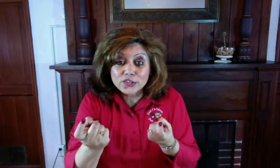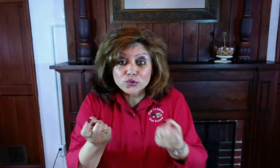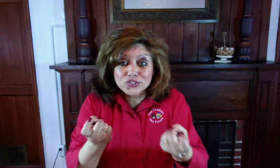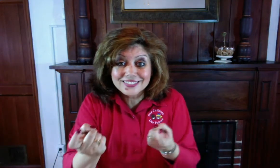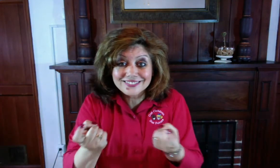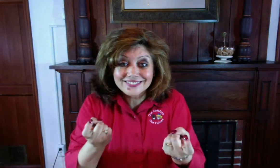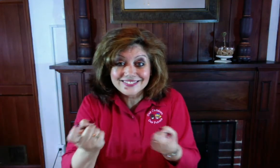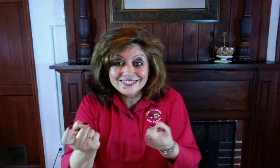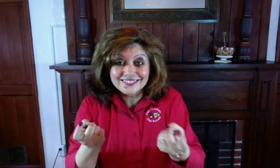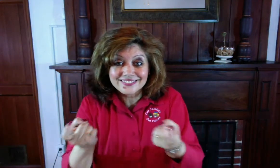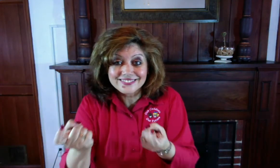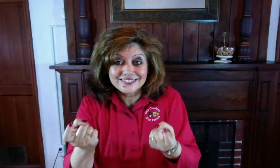skaters.